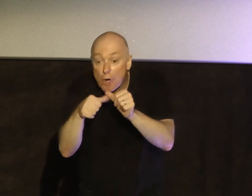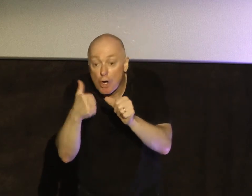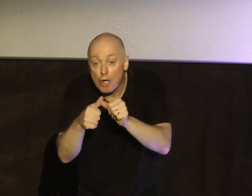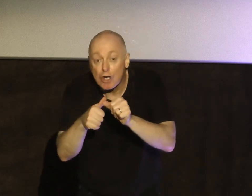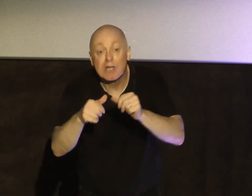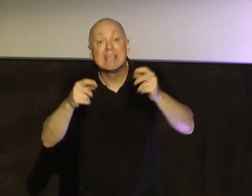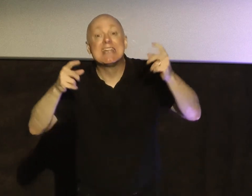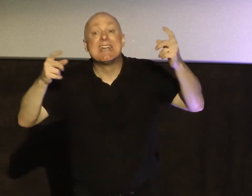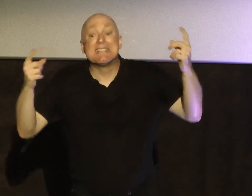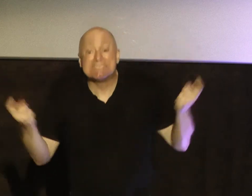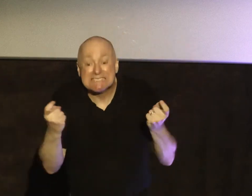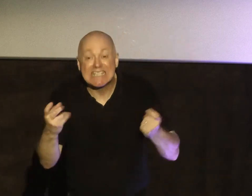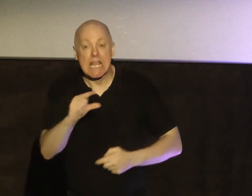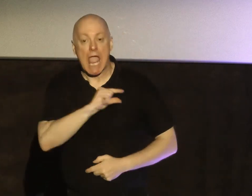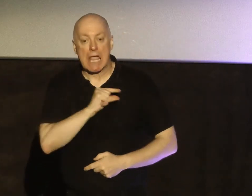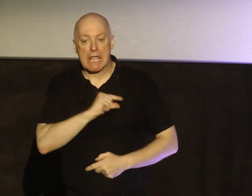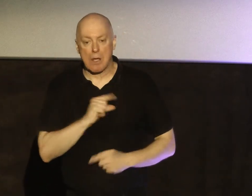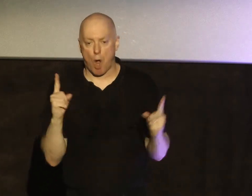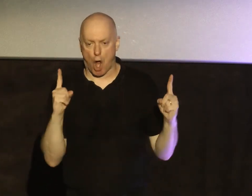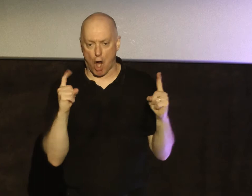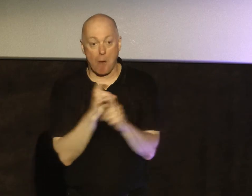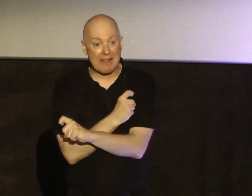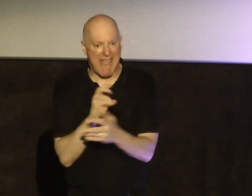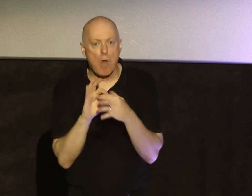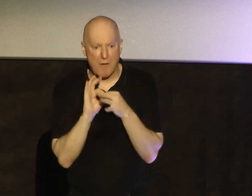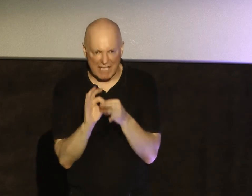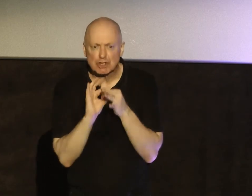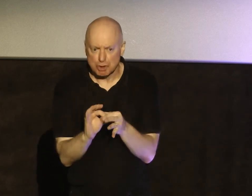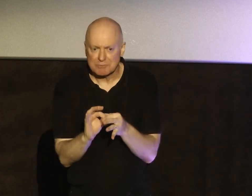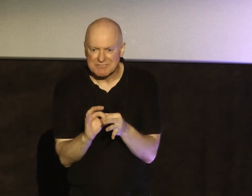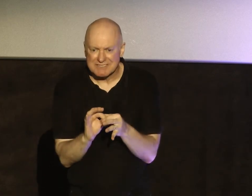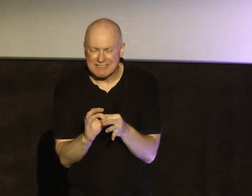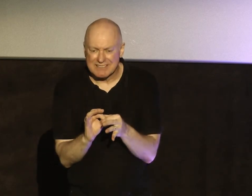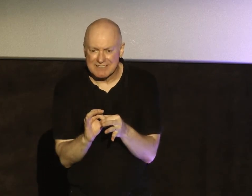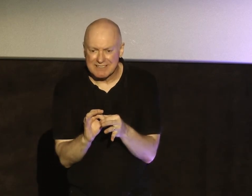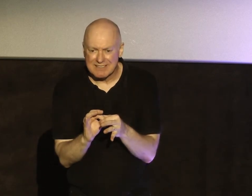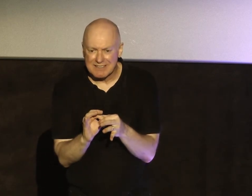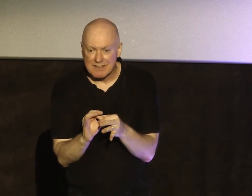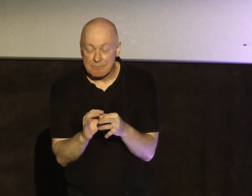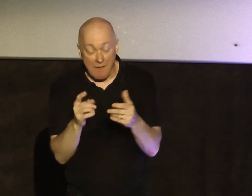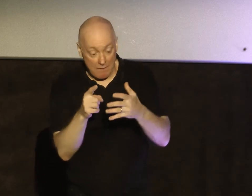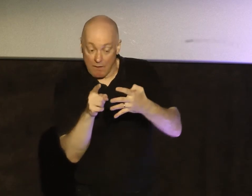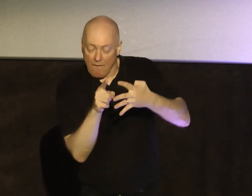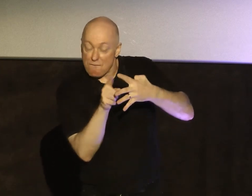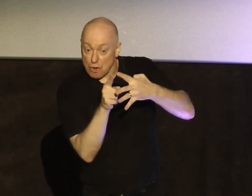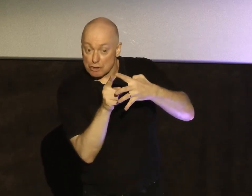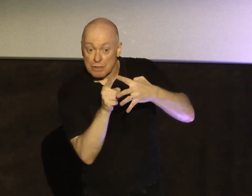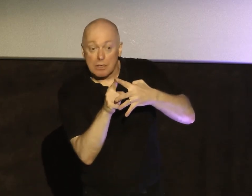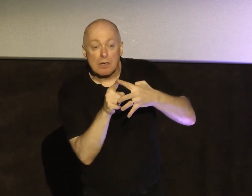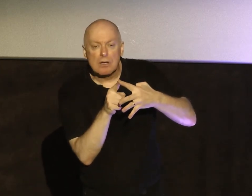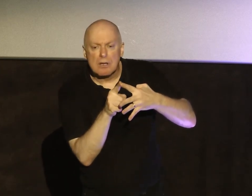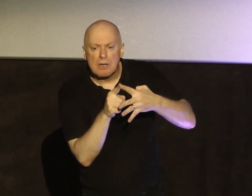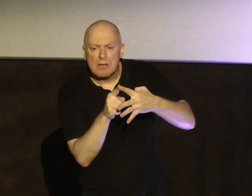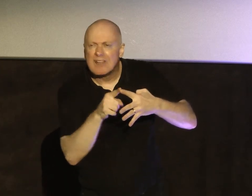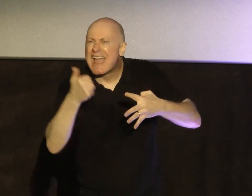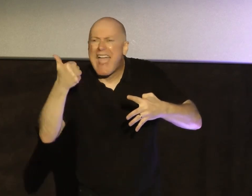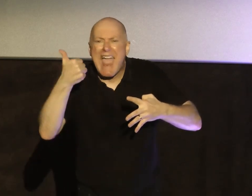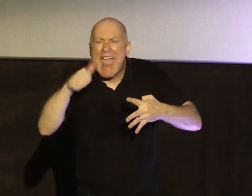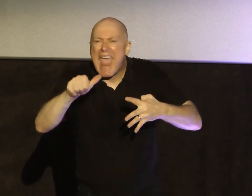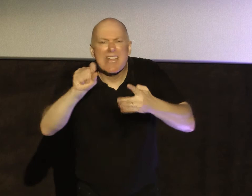sin and guilt complicate relationships. First question we have to ask, is there any change in